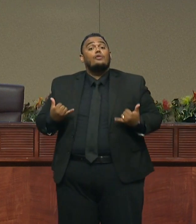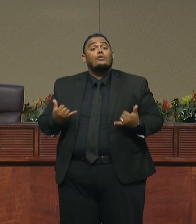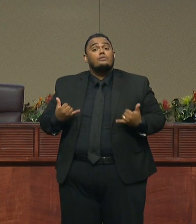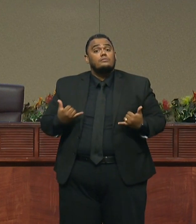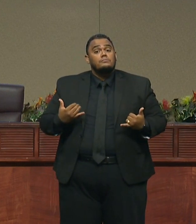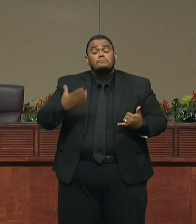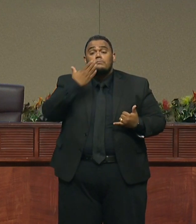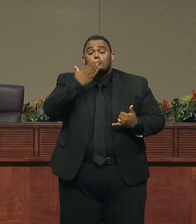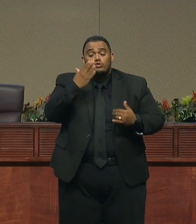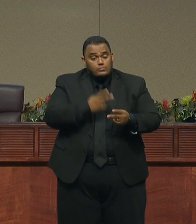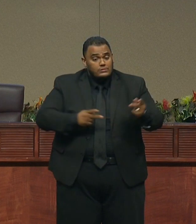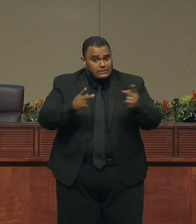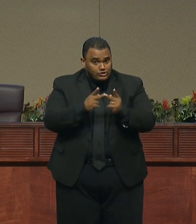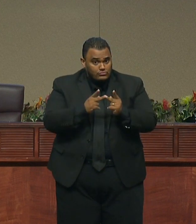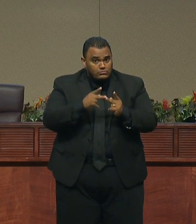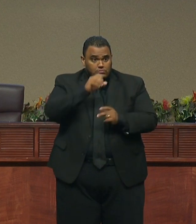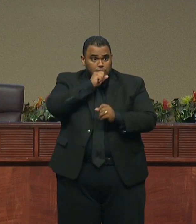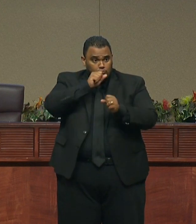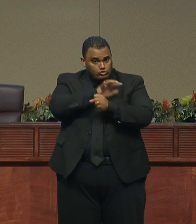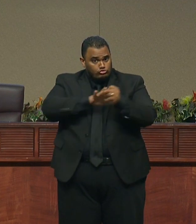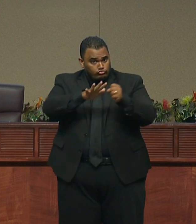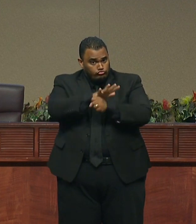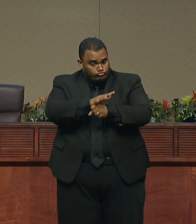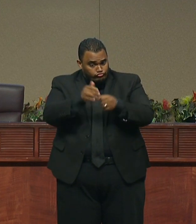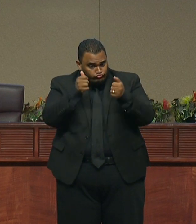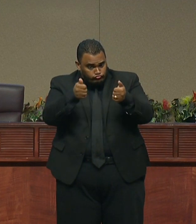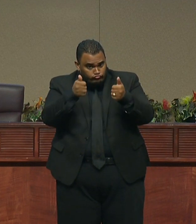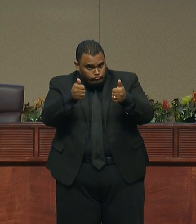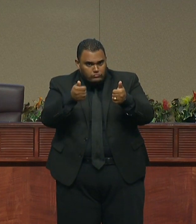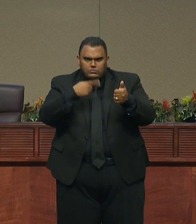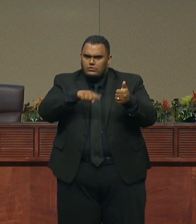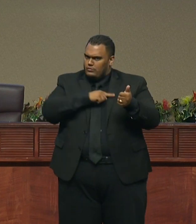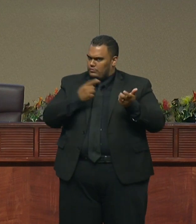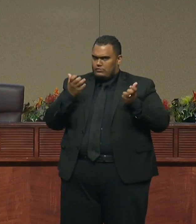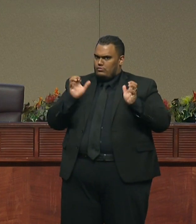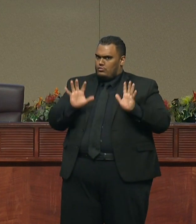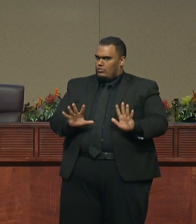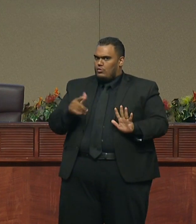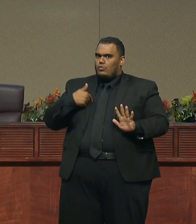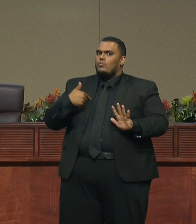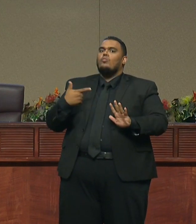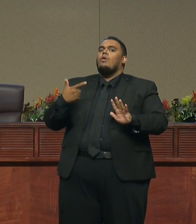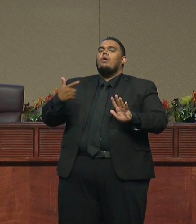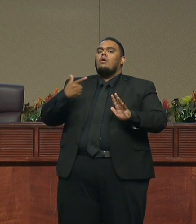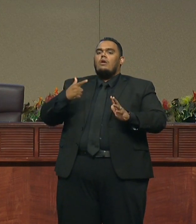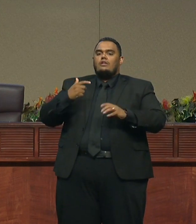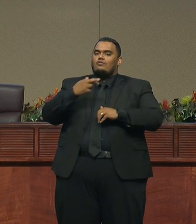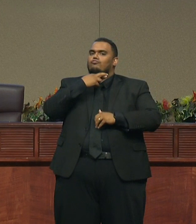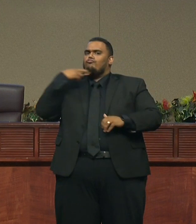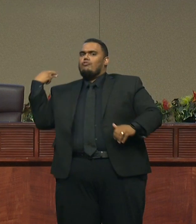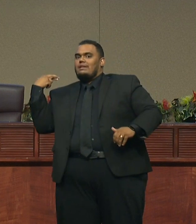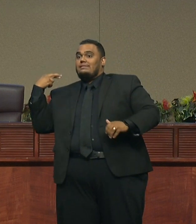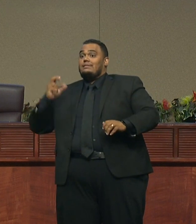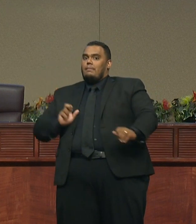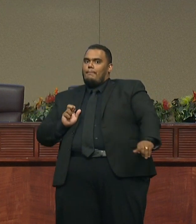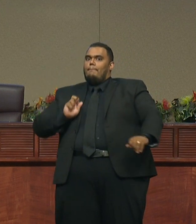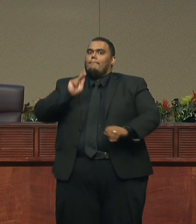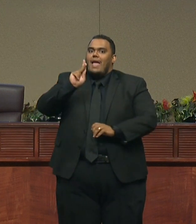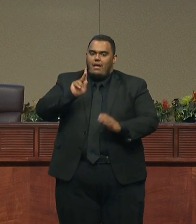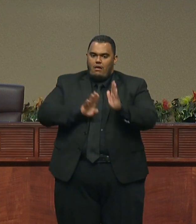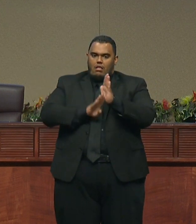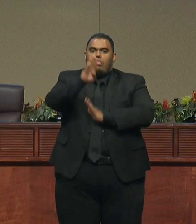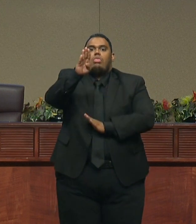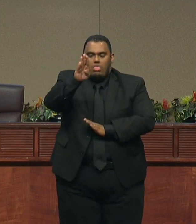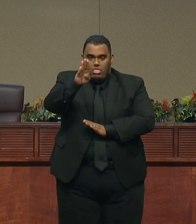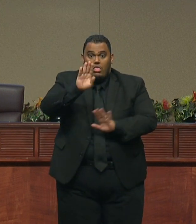The county is right now, and we should try not to do anything that would jeopardize that. It have taken us, remember the